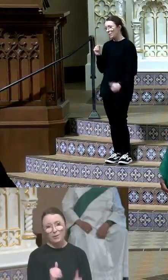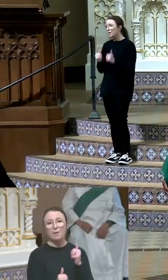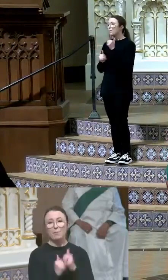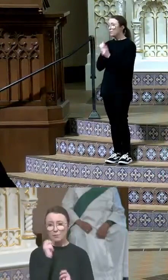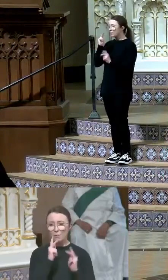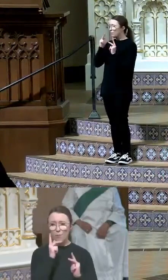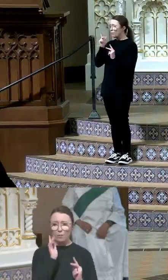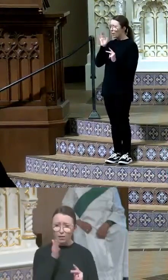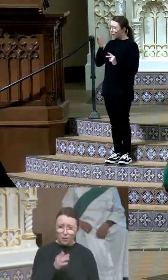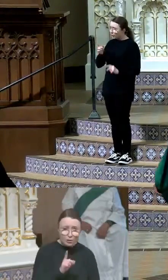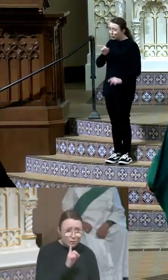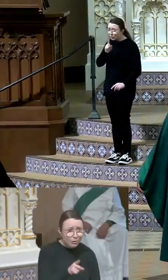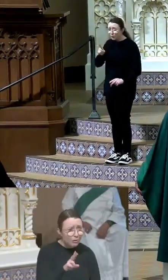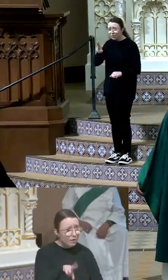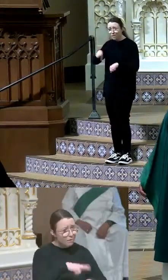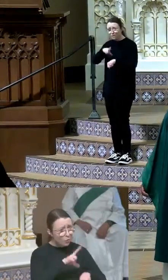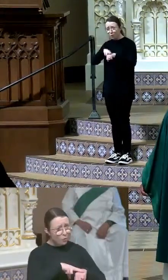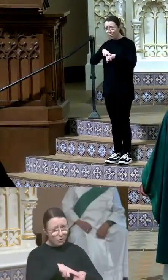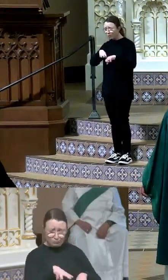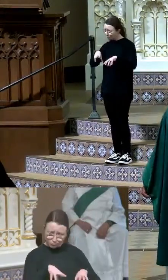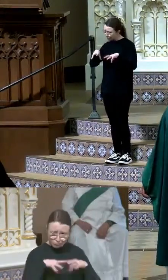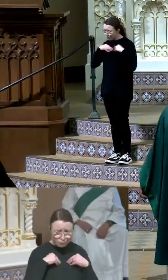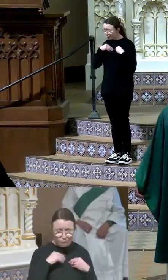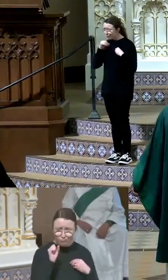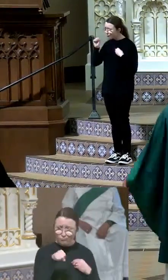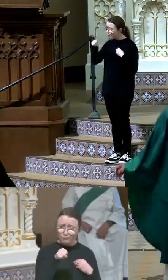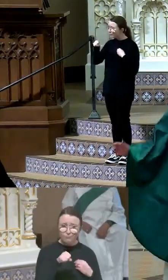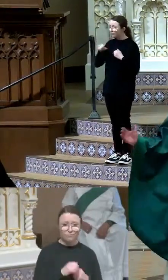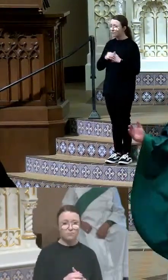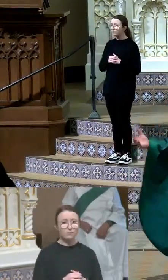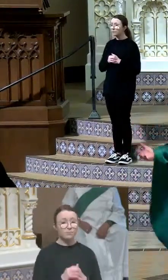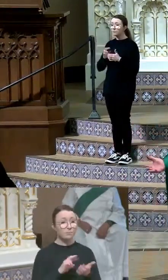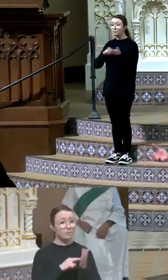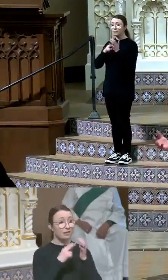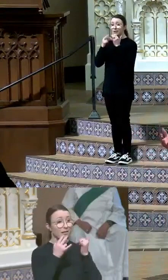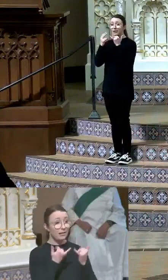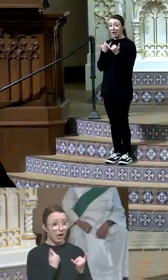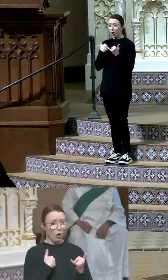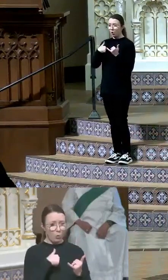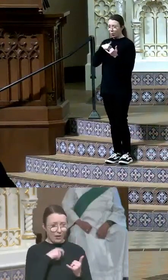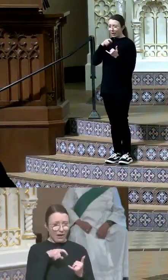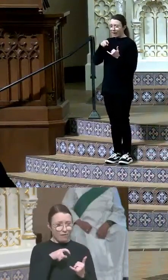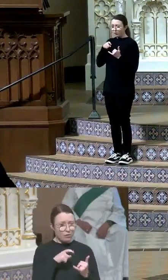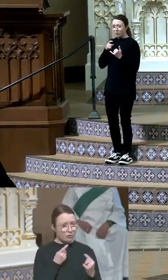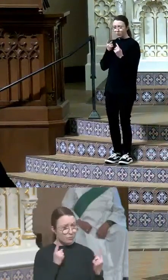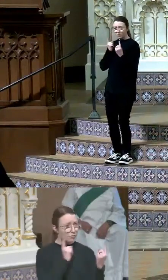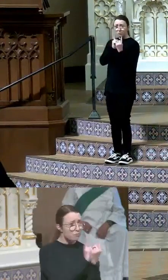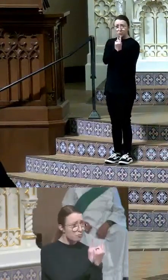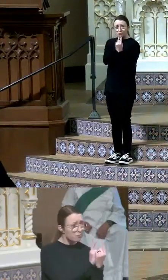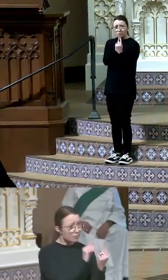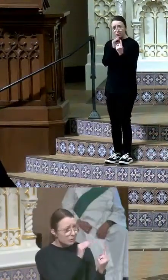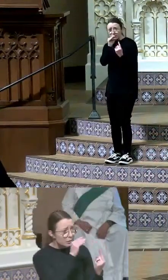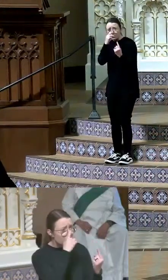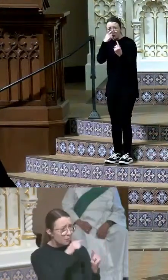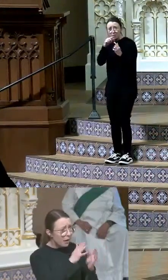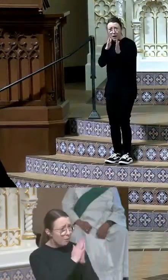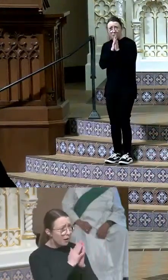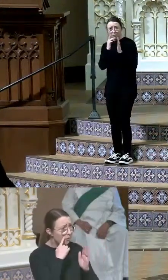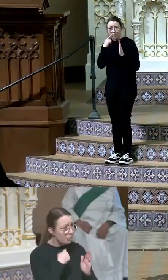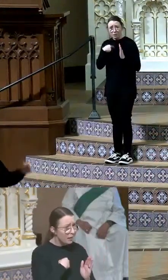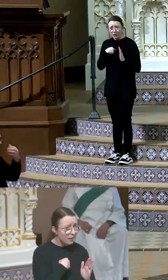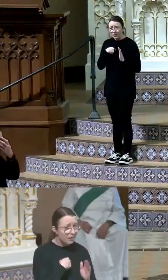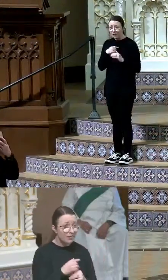about extending ourselves out to making sure that we are taking advantage of yet